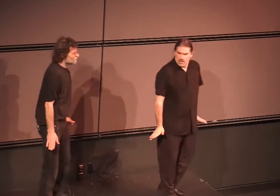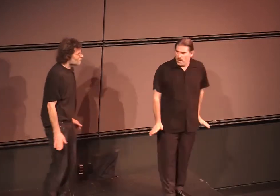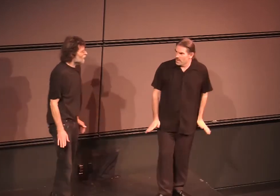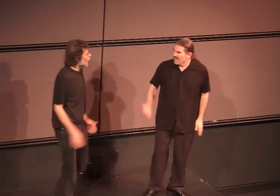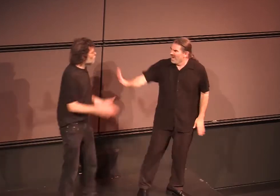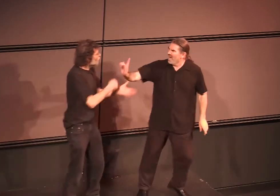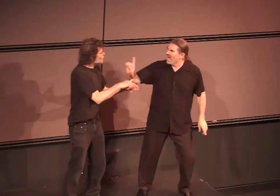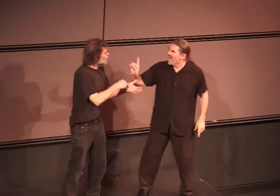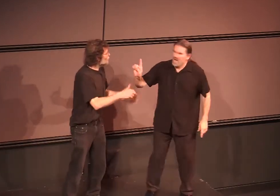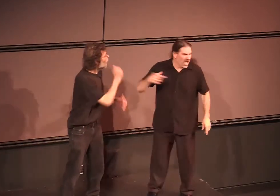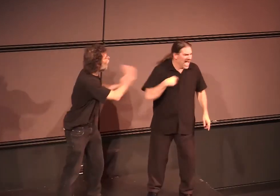How about a dance?